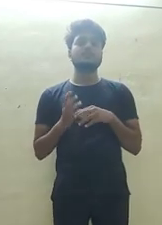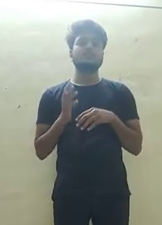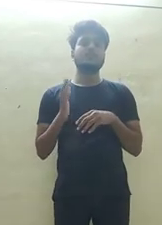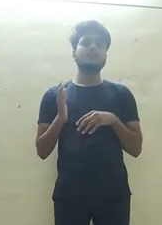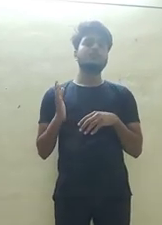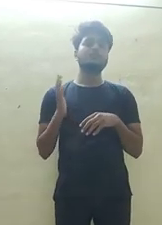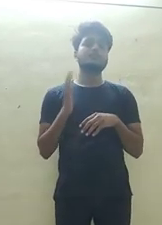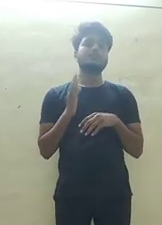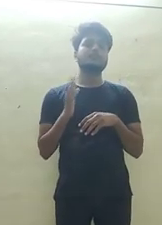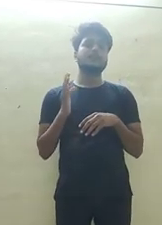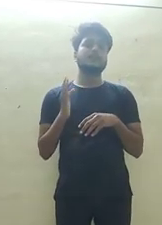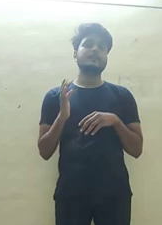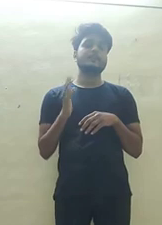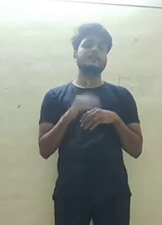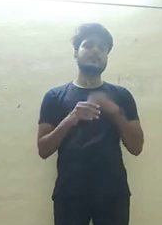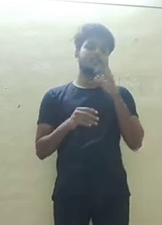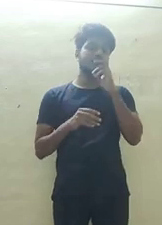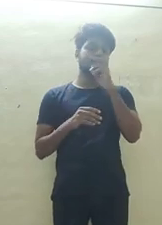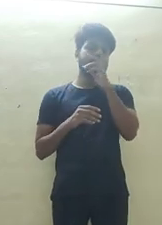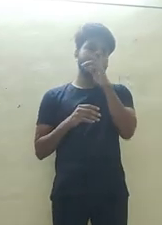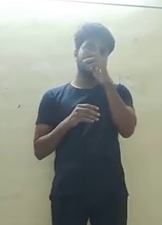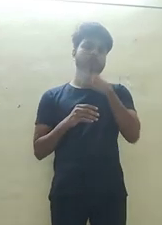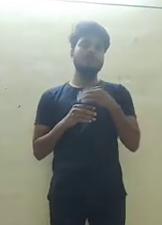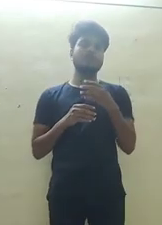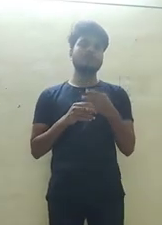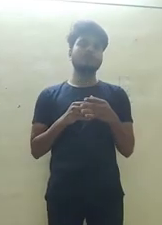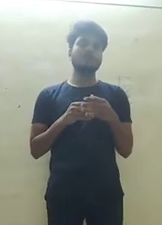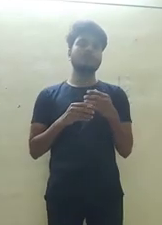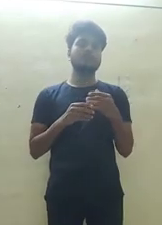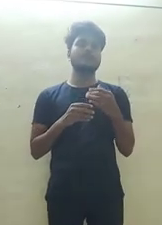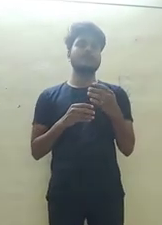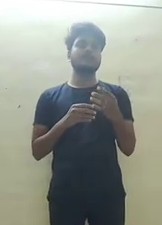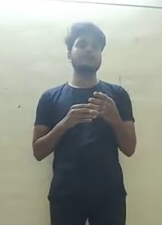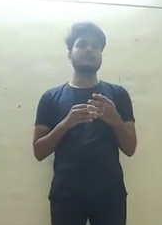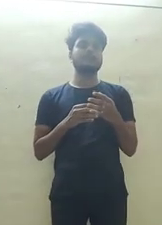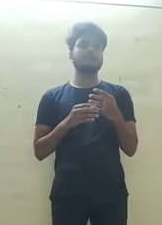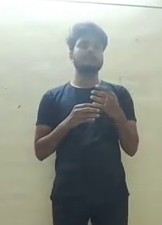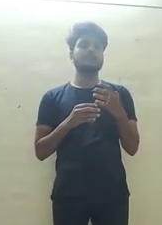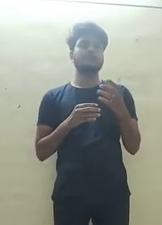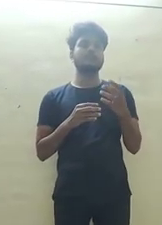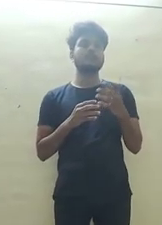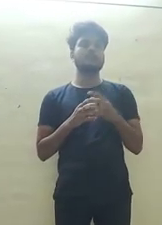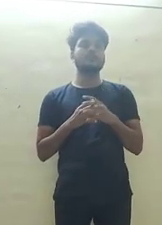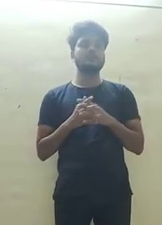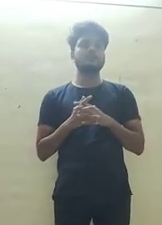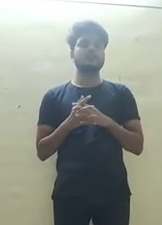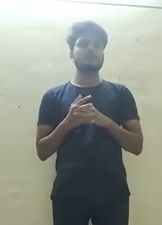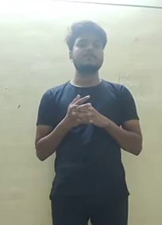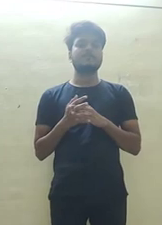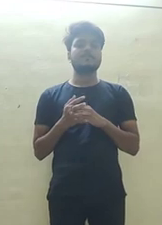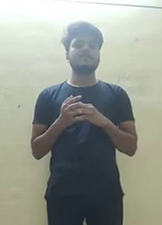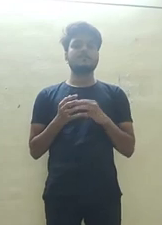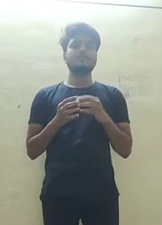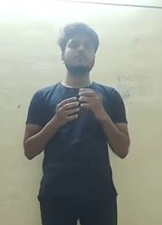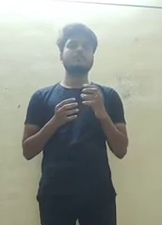So the computers can handle this many requests more effectively thanks to the data structure. Now we will see